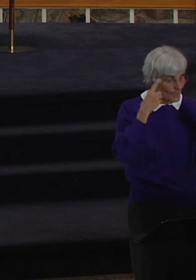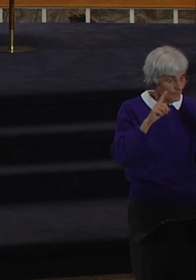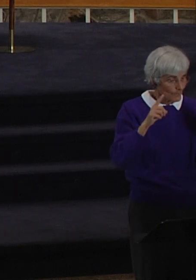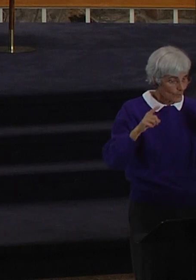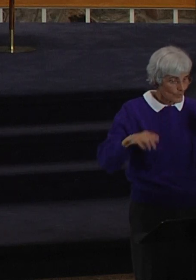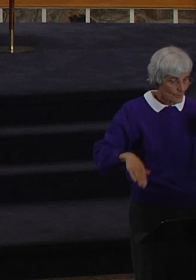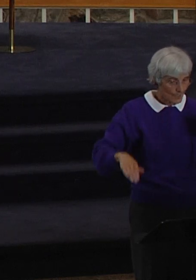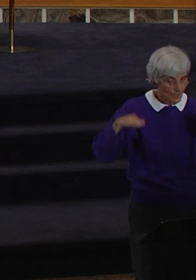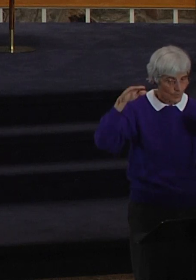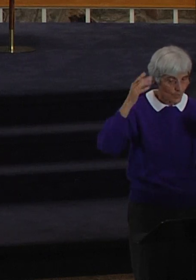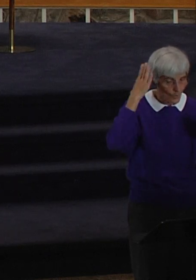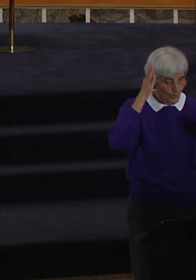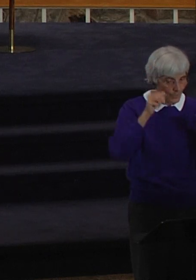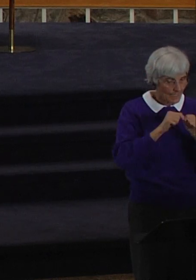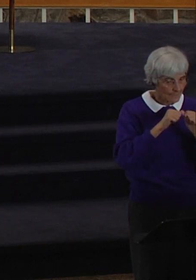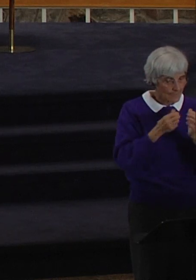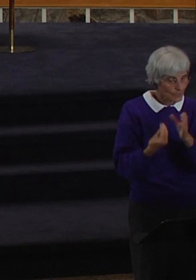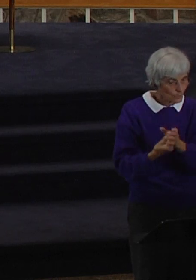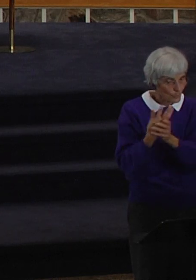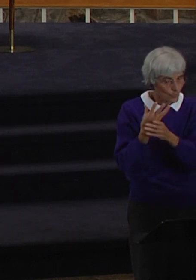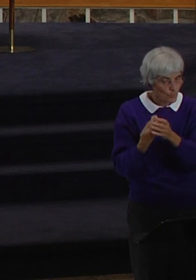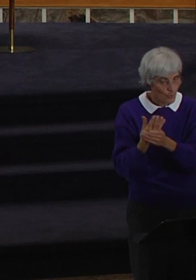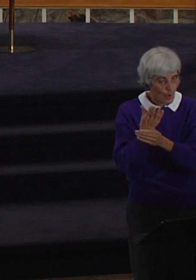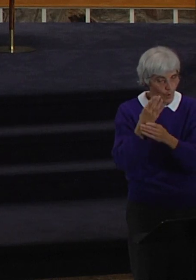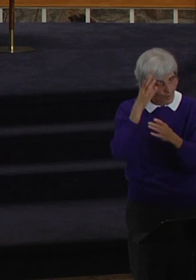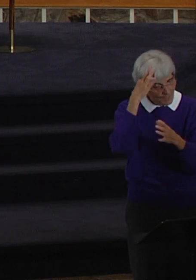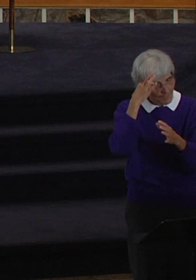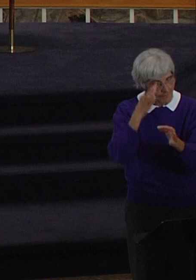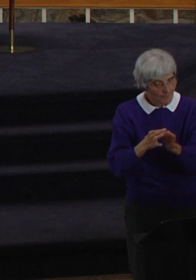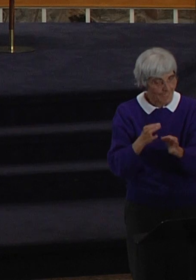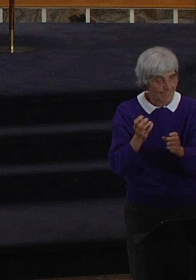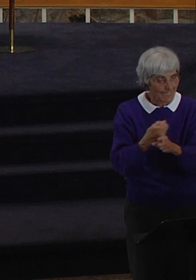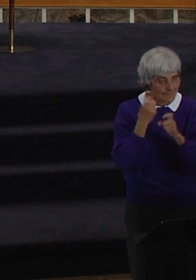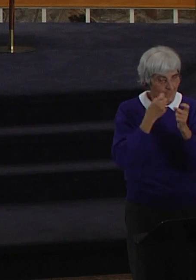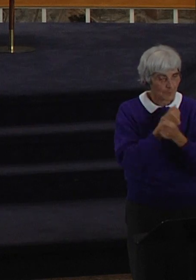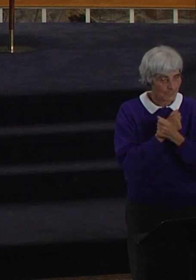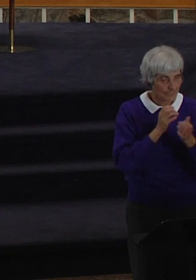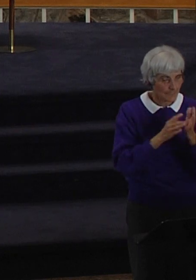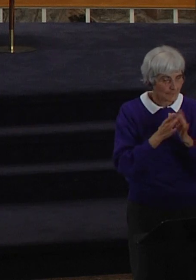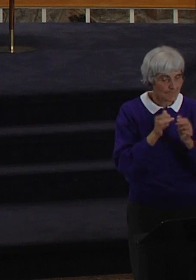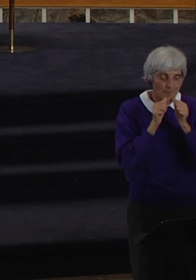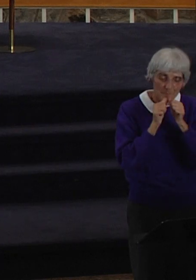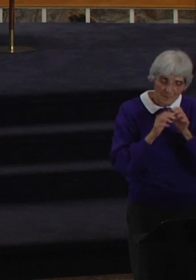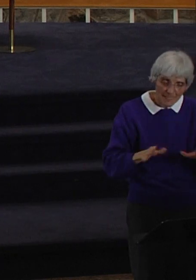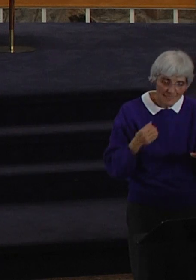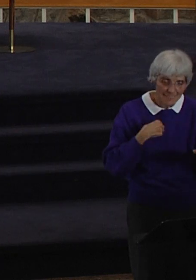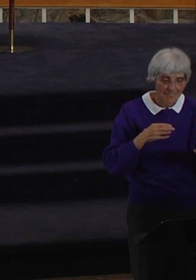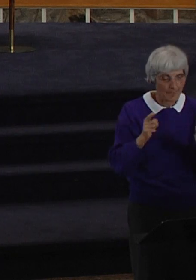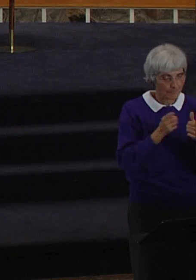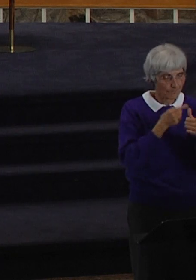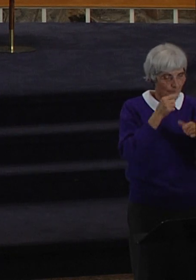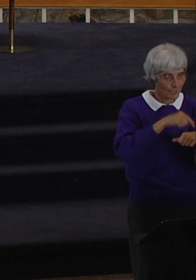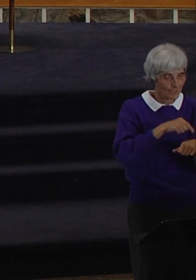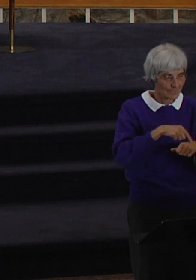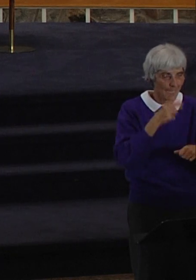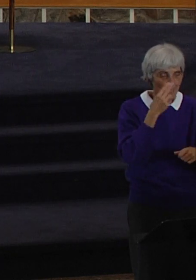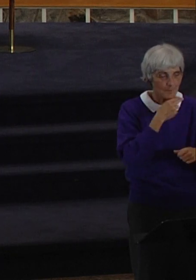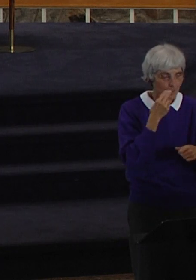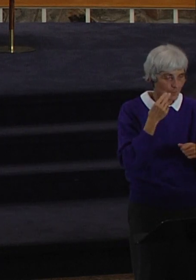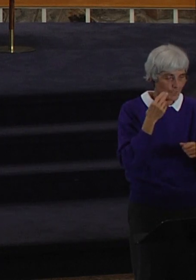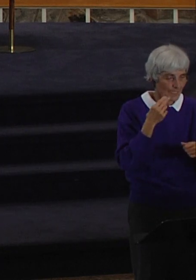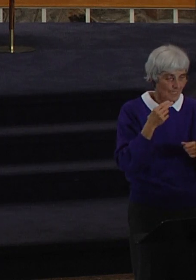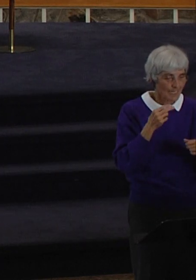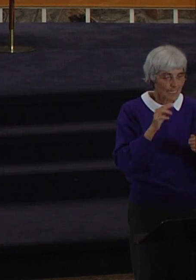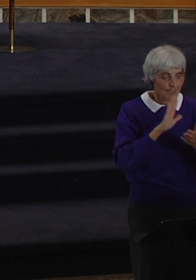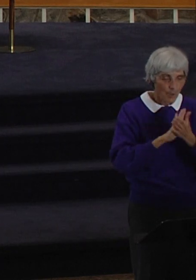they would continue to grow in the faith and celebrate the love of Jesus. Bless them this morning, Lord, as they commune with us for the first time.